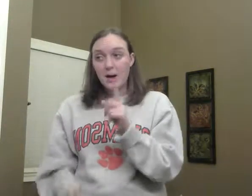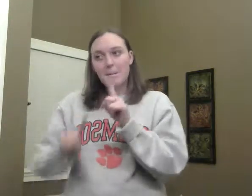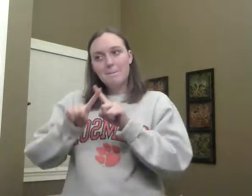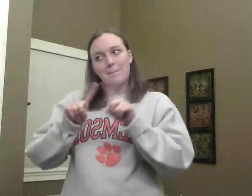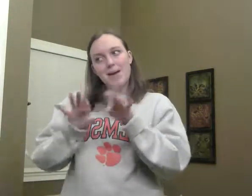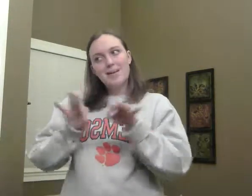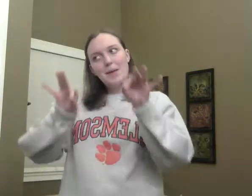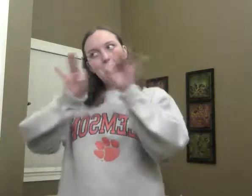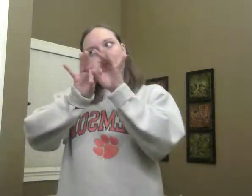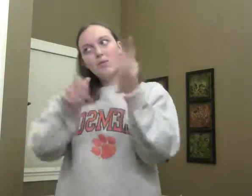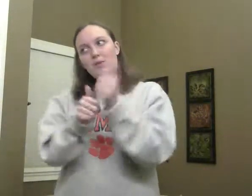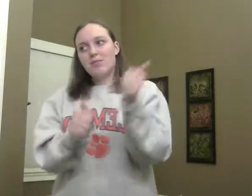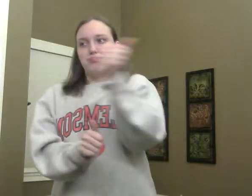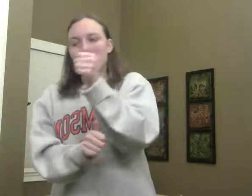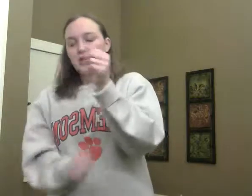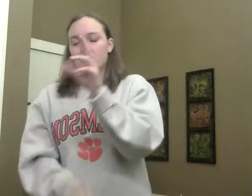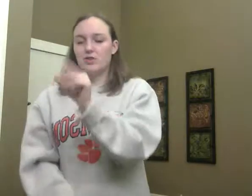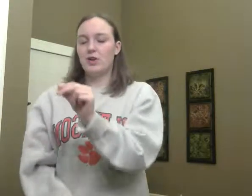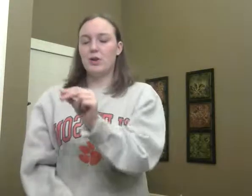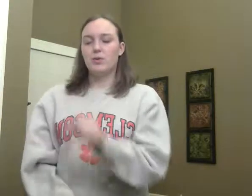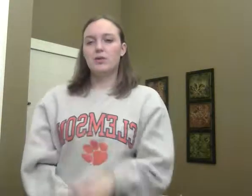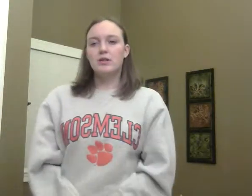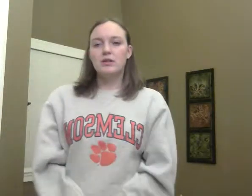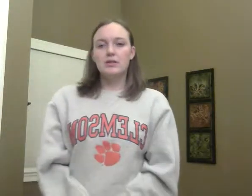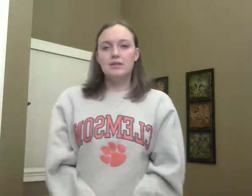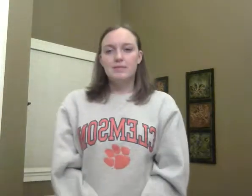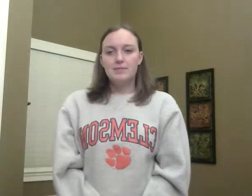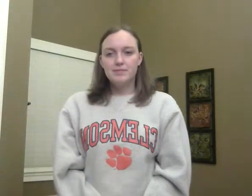fact? No, becoming prey is a lot more important. Okay? All right.